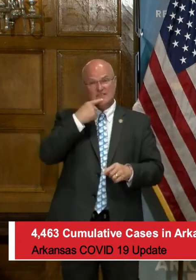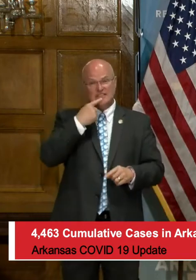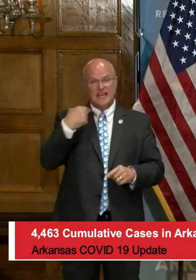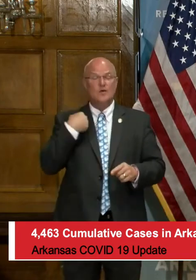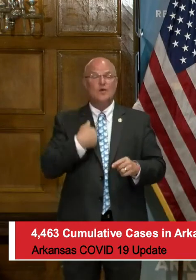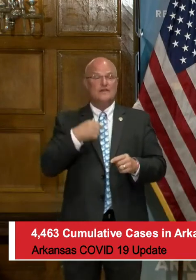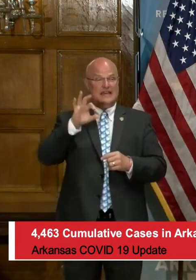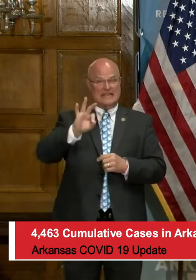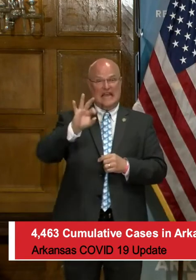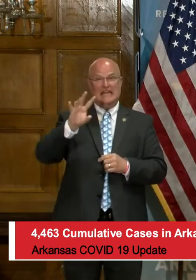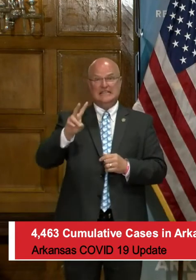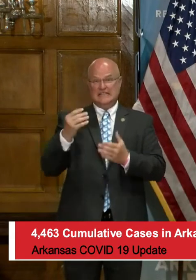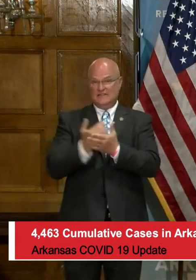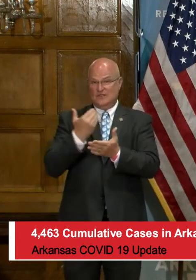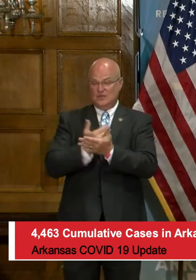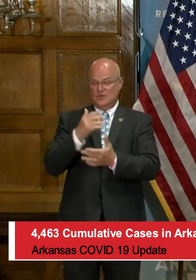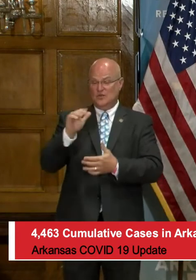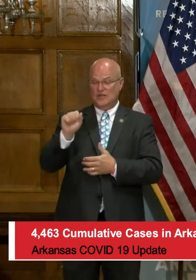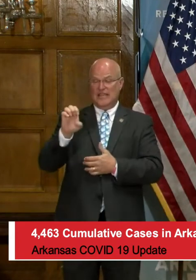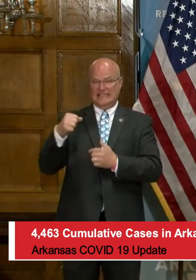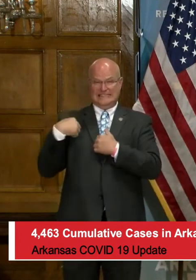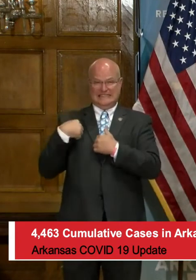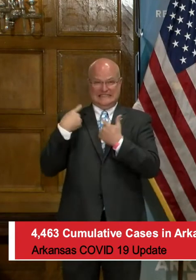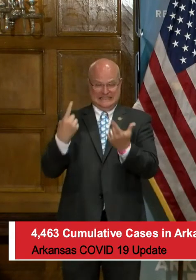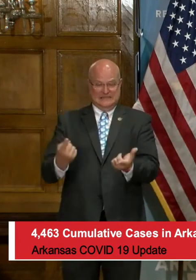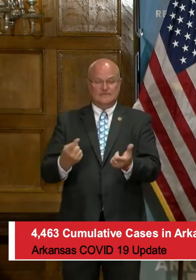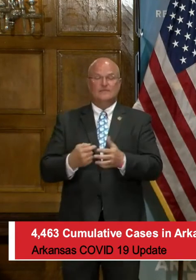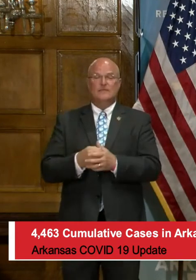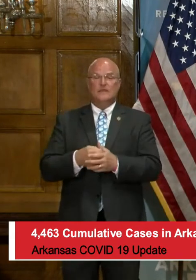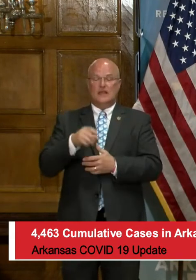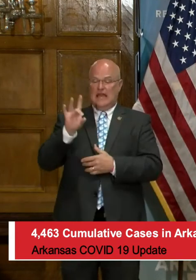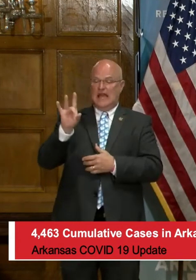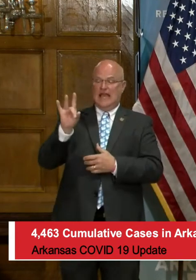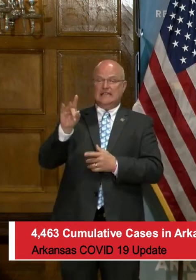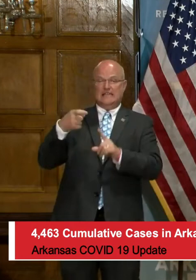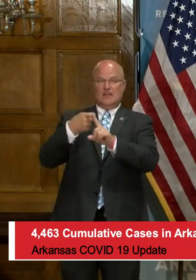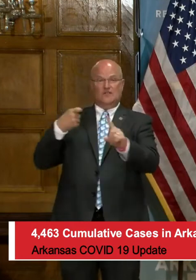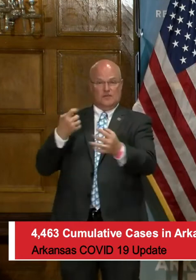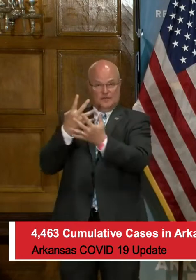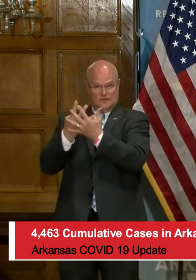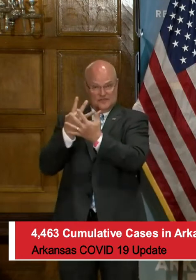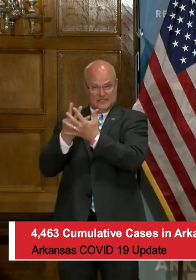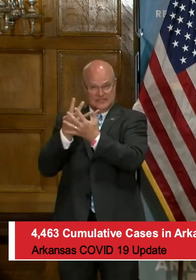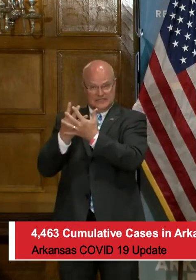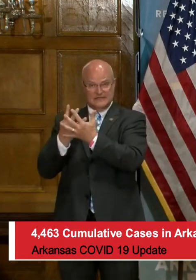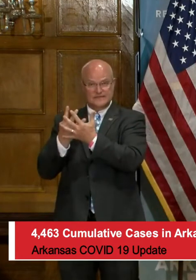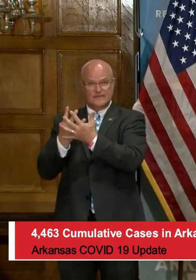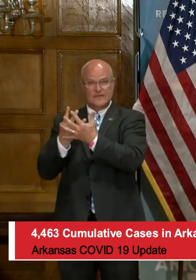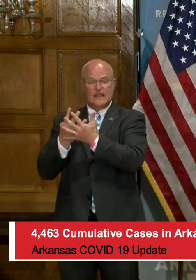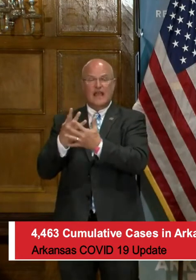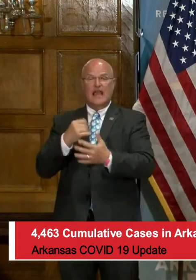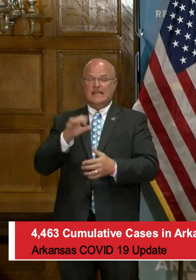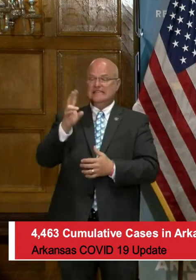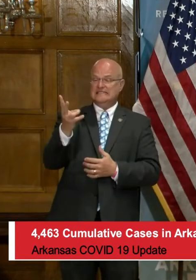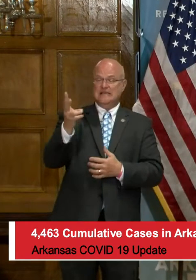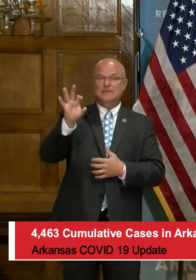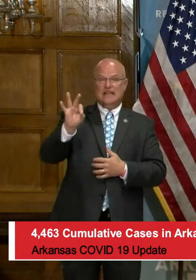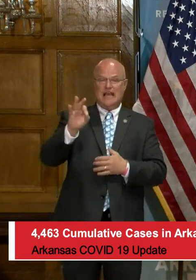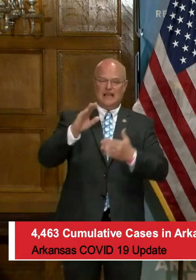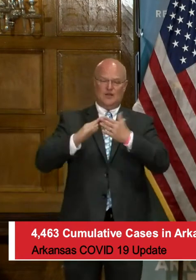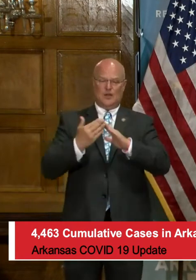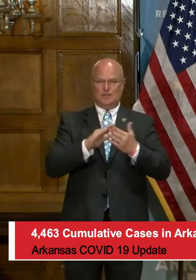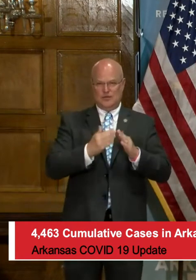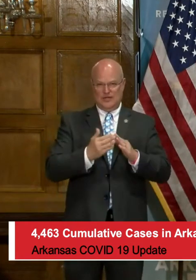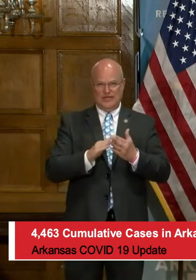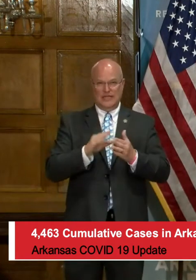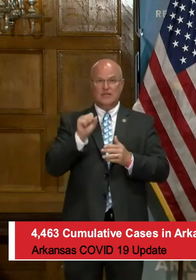we've had 97 new cases since yesterday. Of those, 18 are from correctional facilities and 79 are